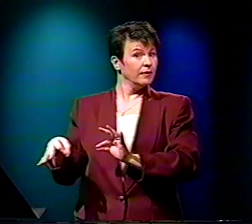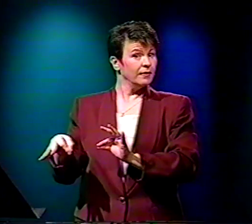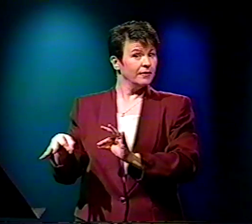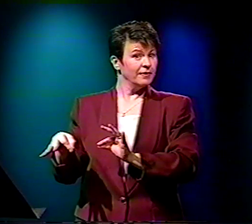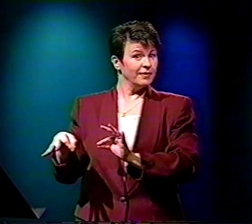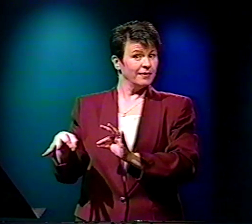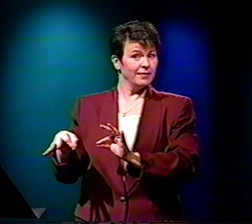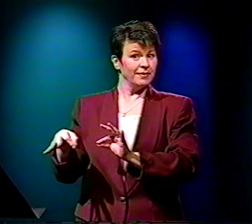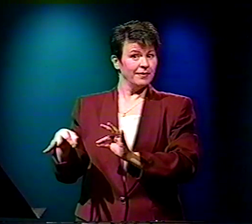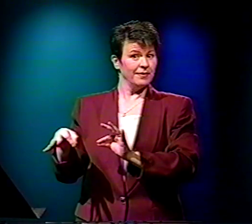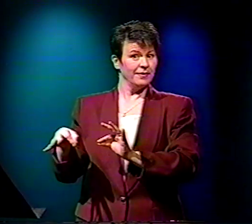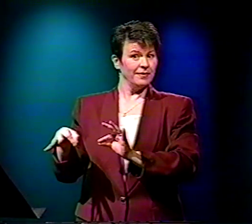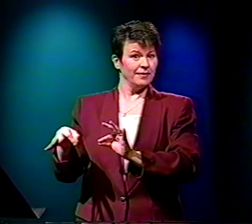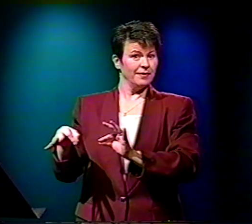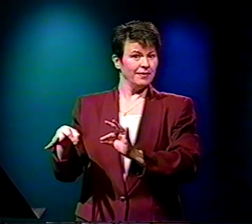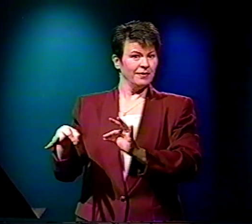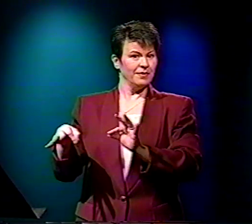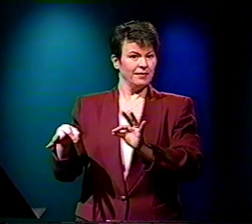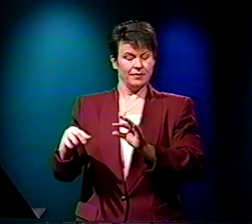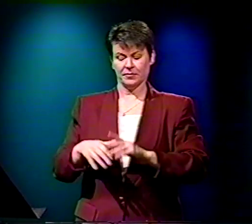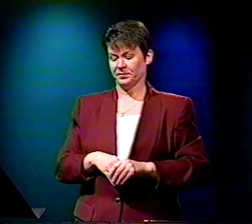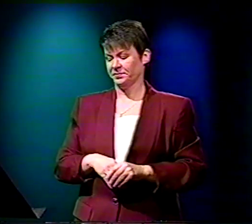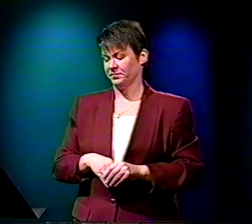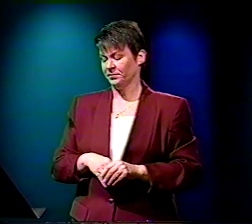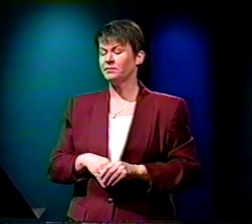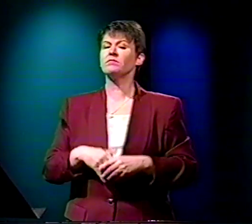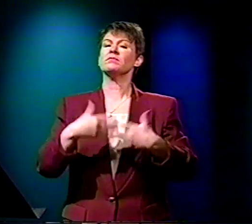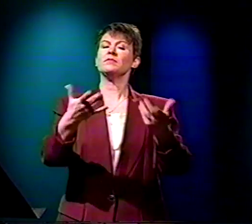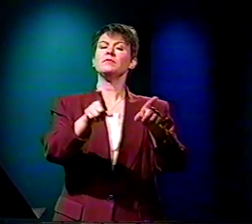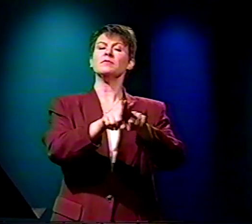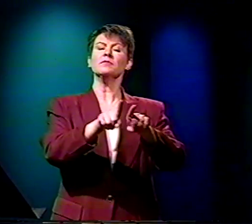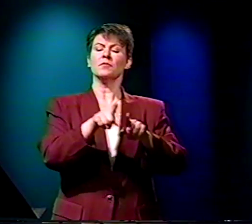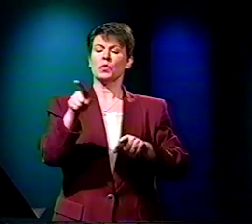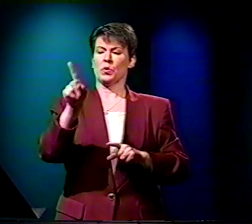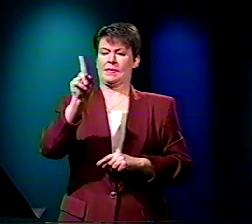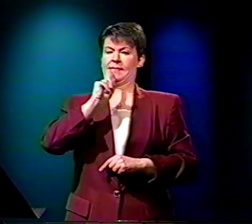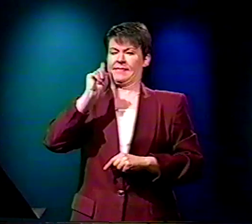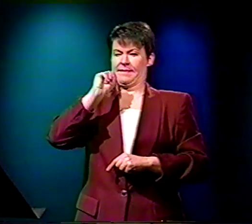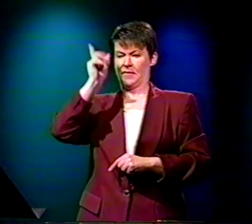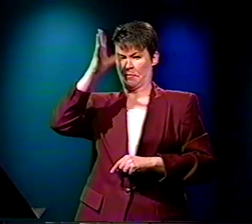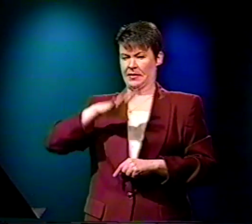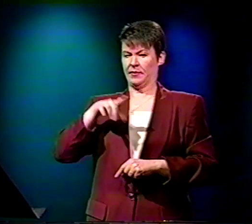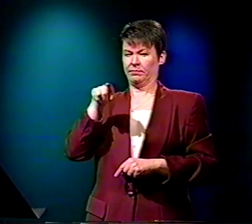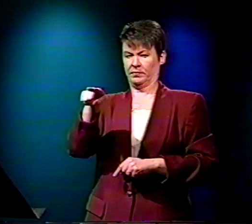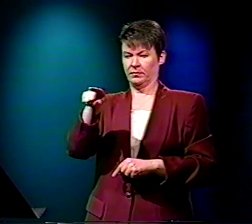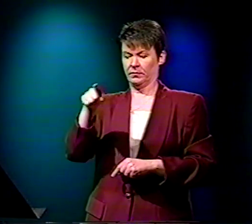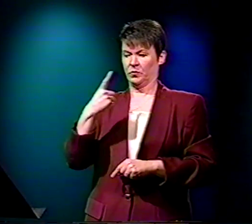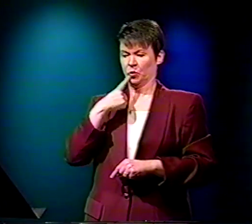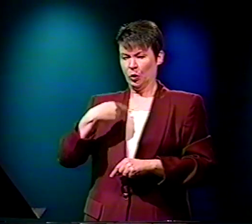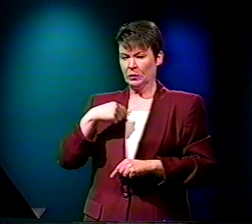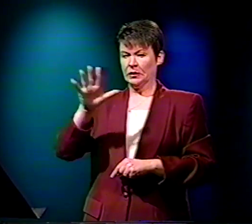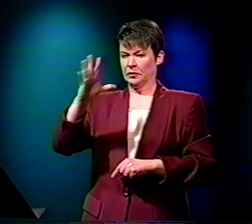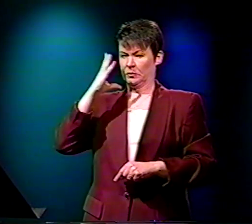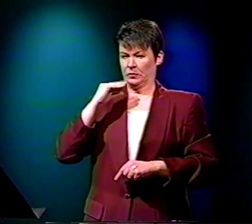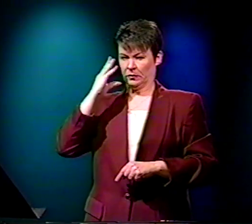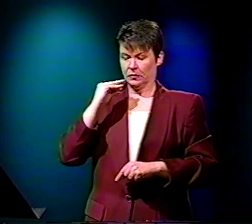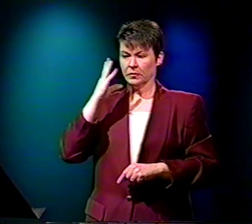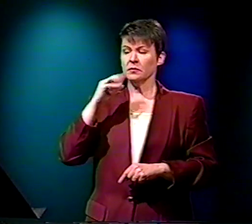I had a game plan for my particular question, and that was foiled. A deaf man once told me about